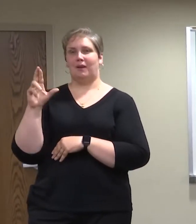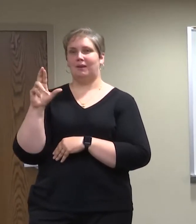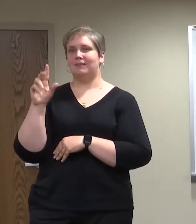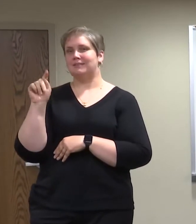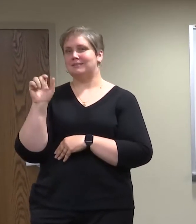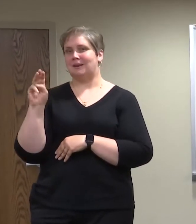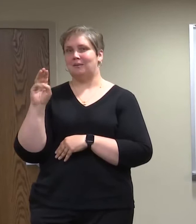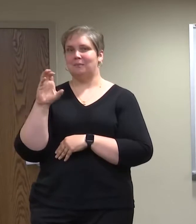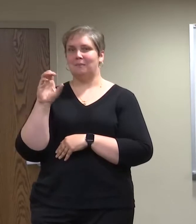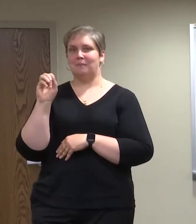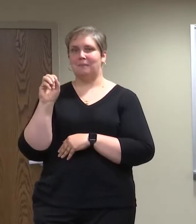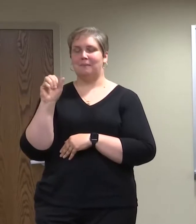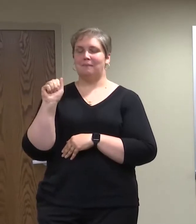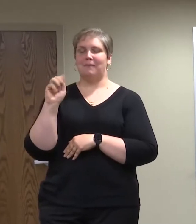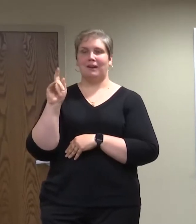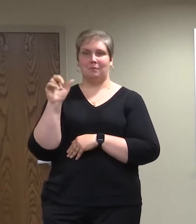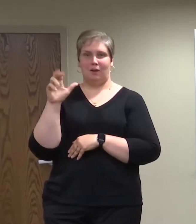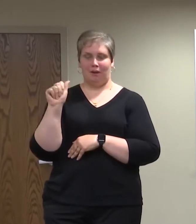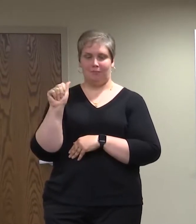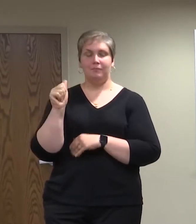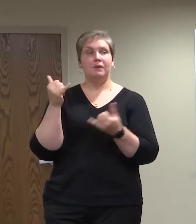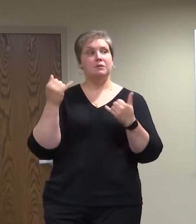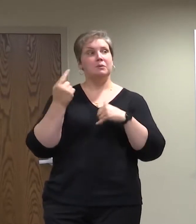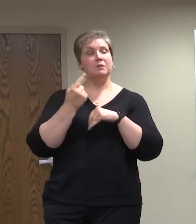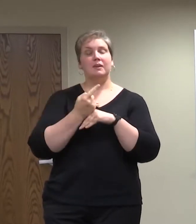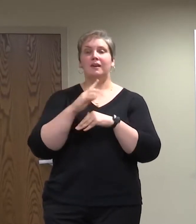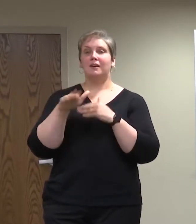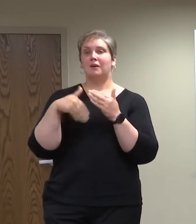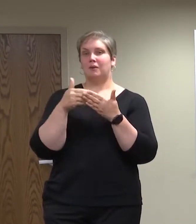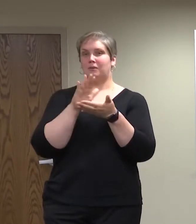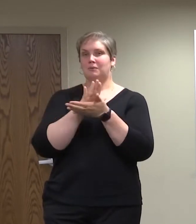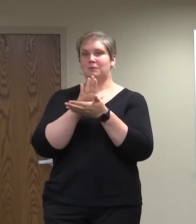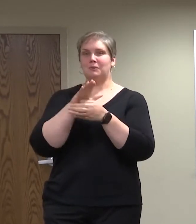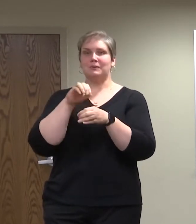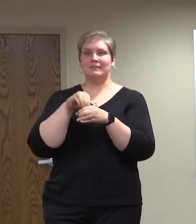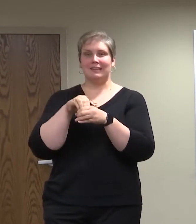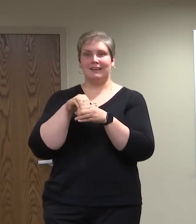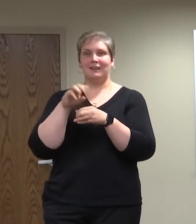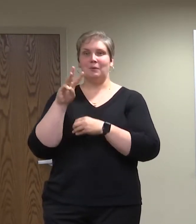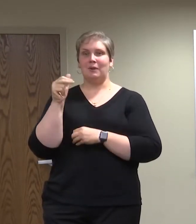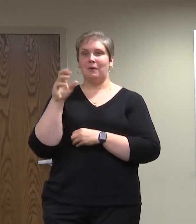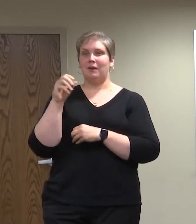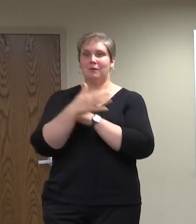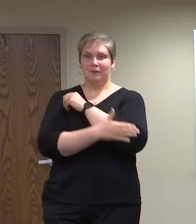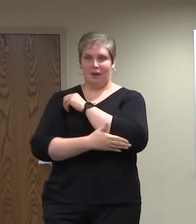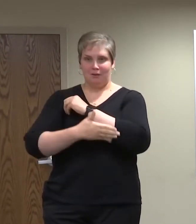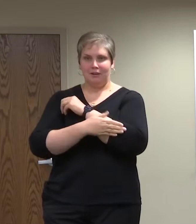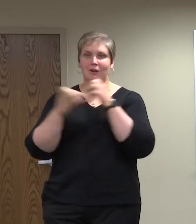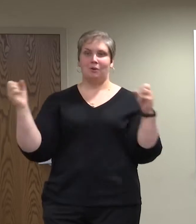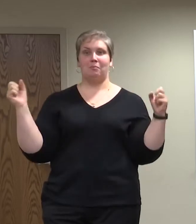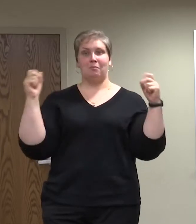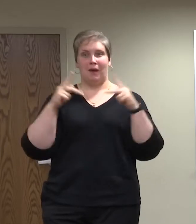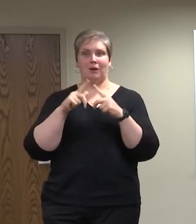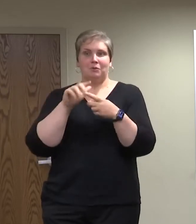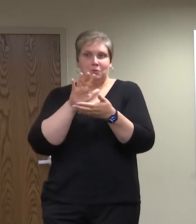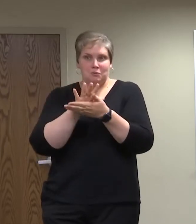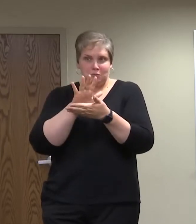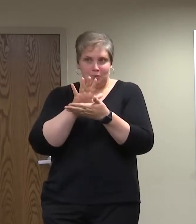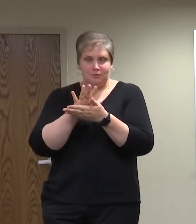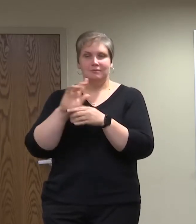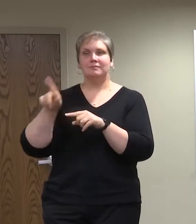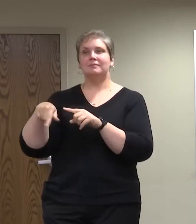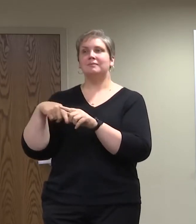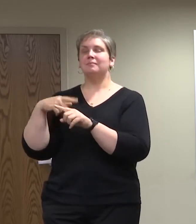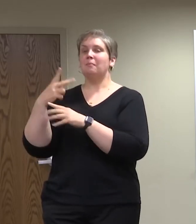Today, all schools in Winnebago are back in session providing both in-person and remote education. Most schools have